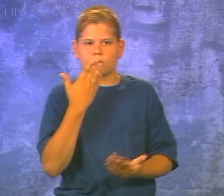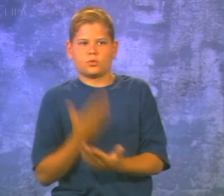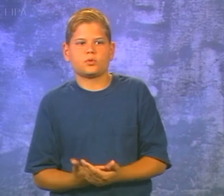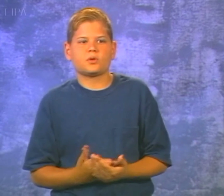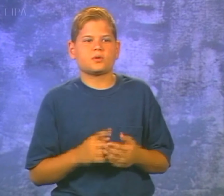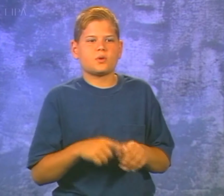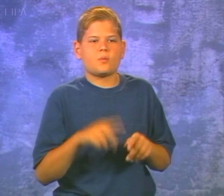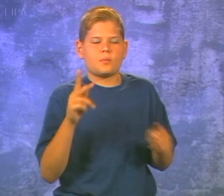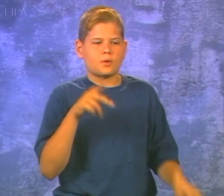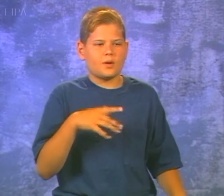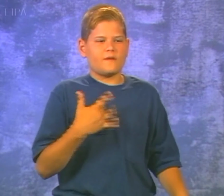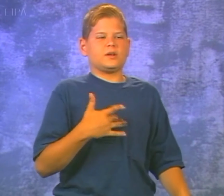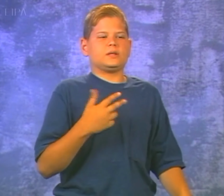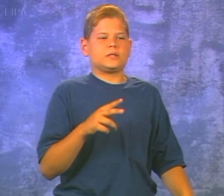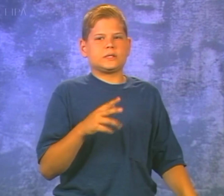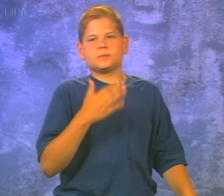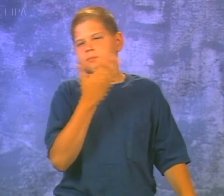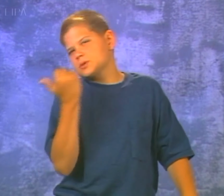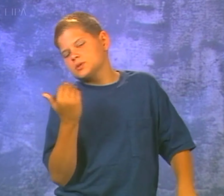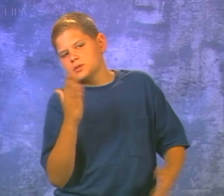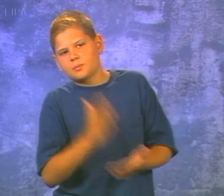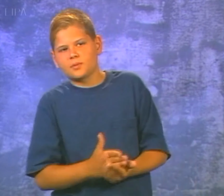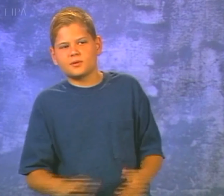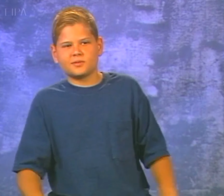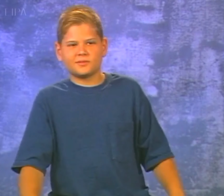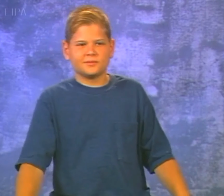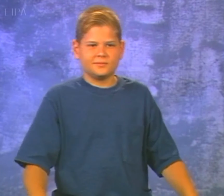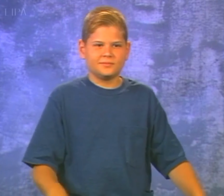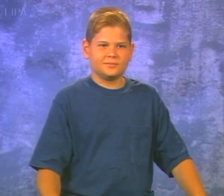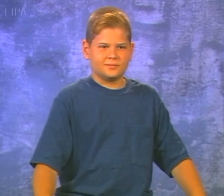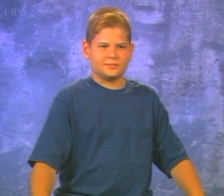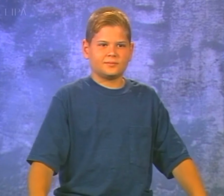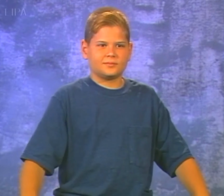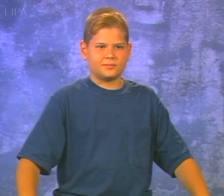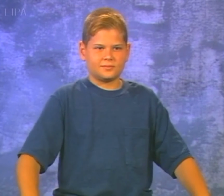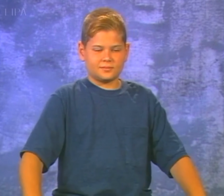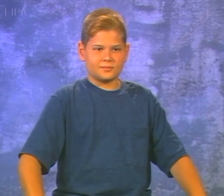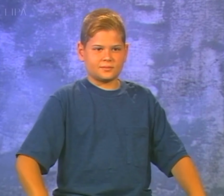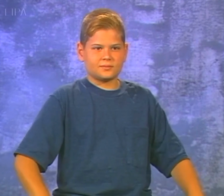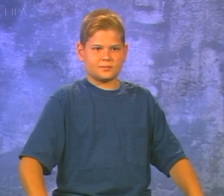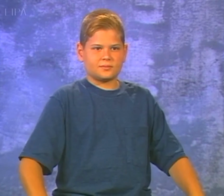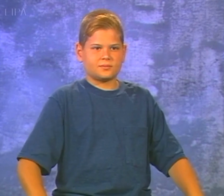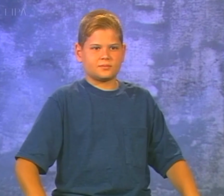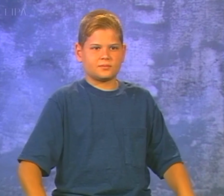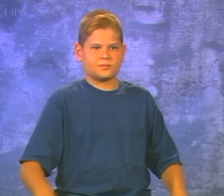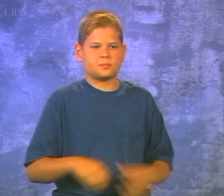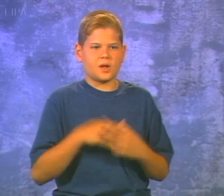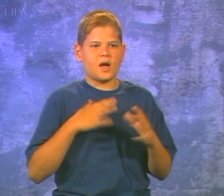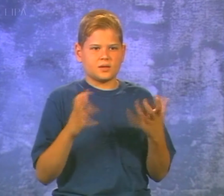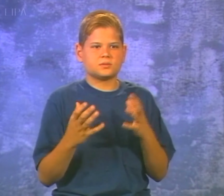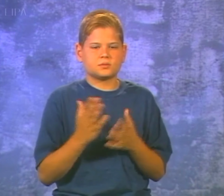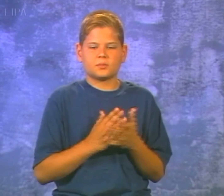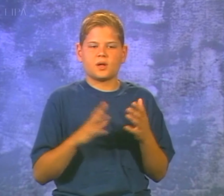And on one half of the poster, we had a picture of what a good earth would look like and what a bad earth would look like.